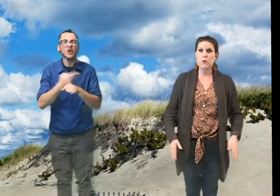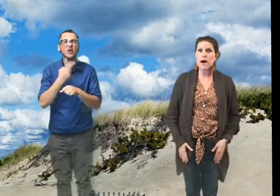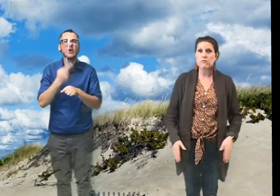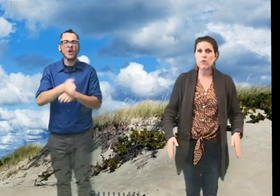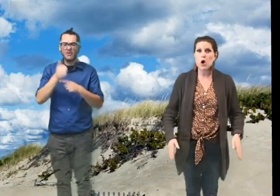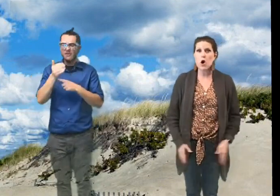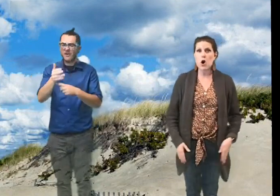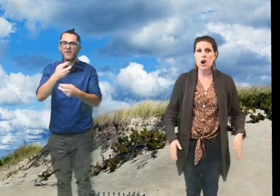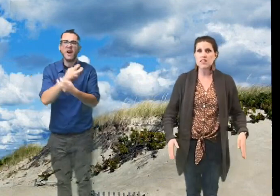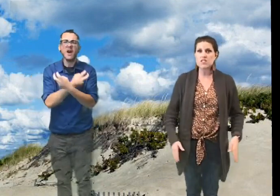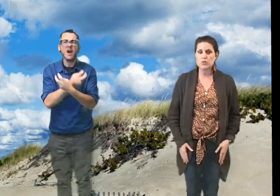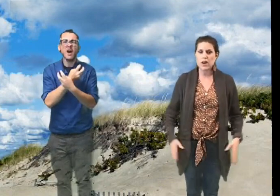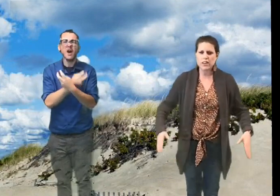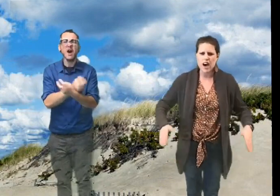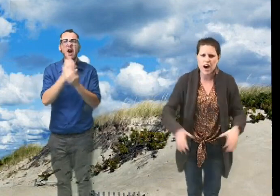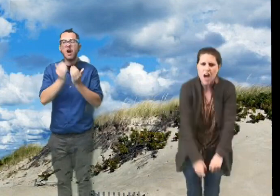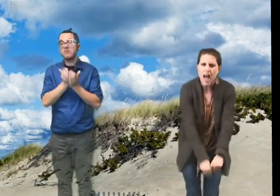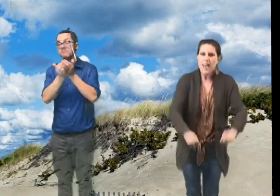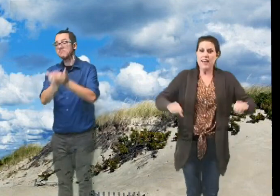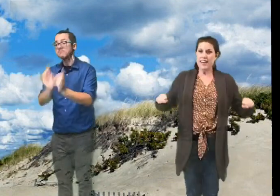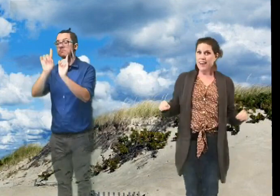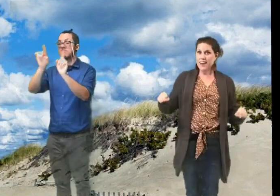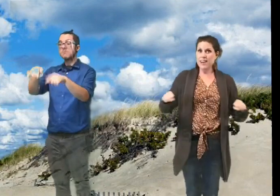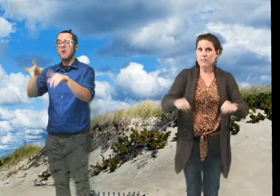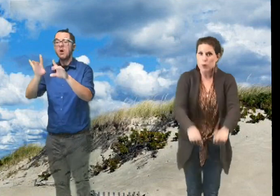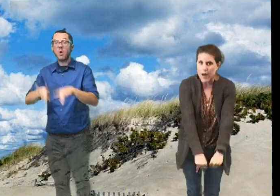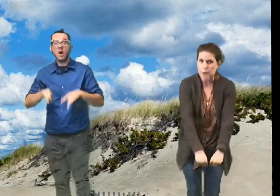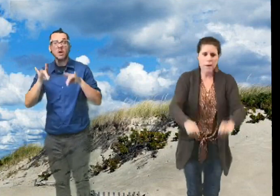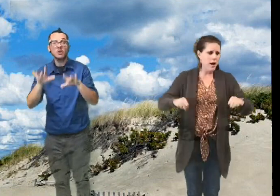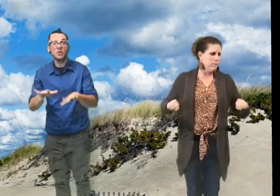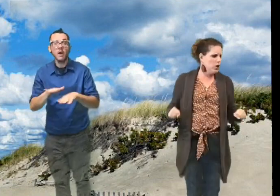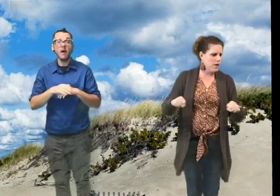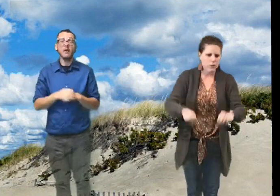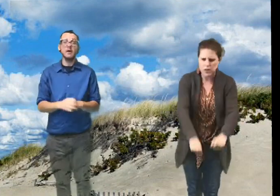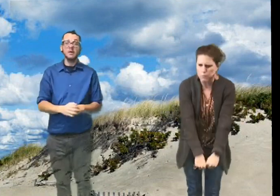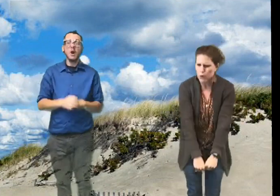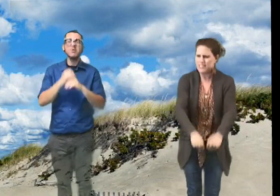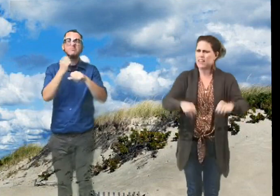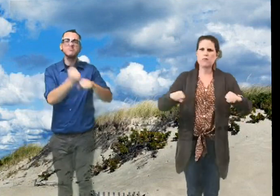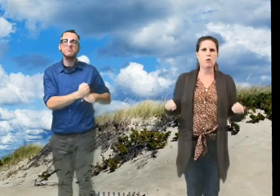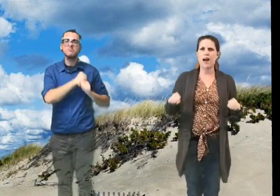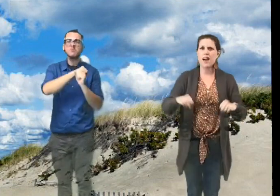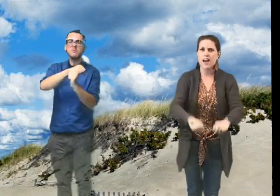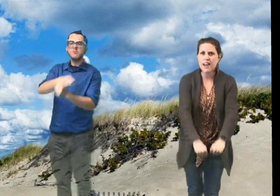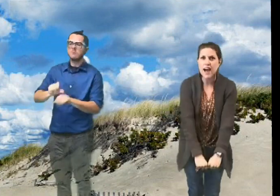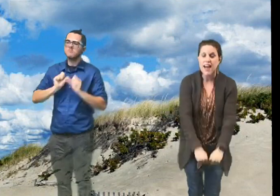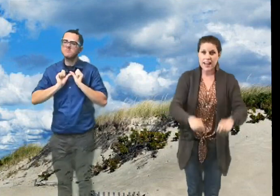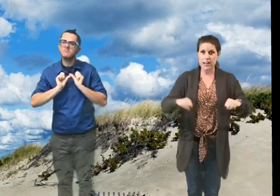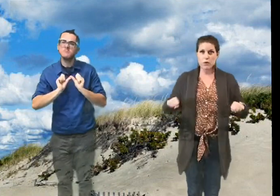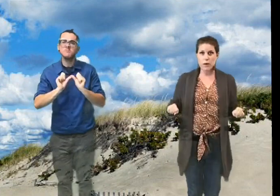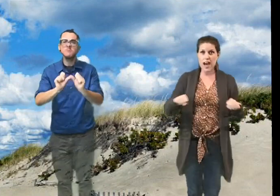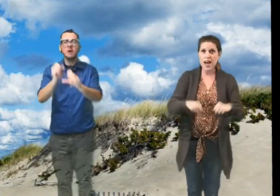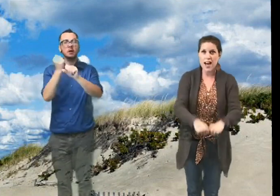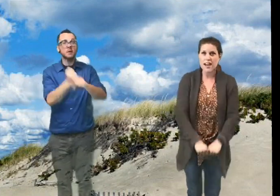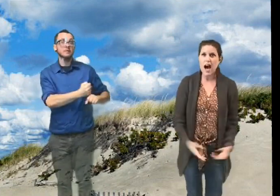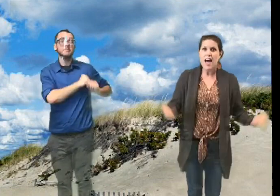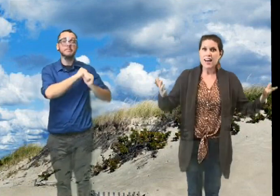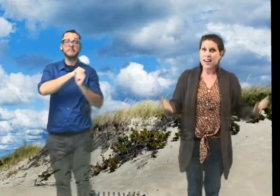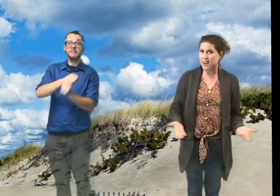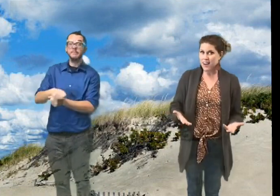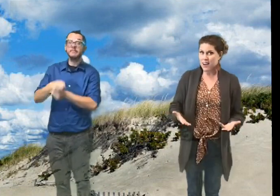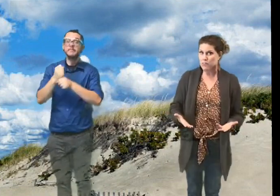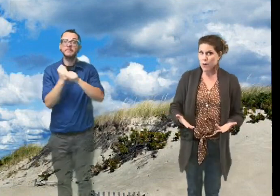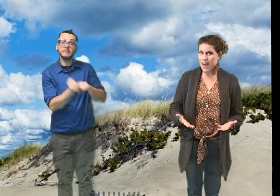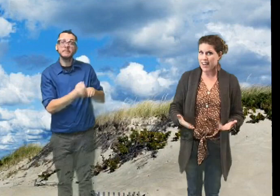bones. We are bound for Australia. Heave away, my bully bully boys. Heave away. Heave away.